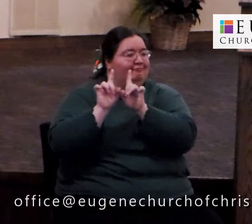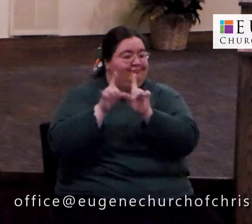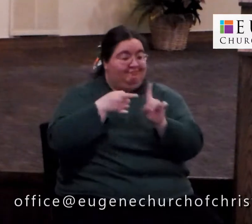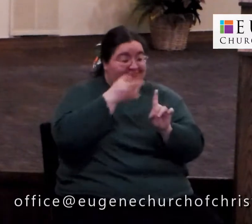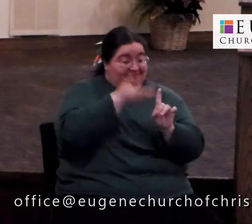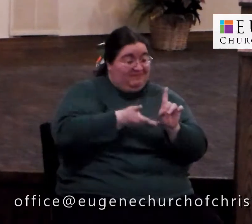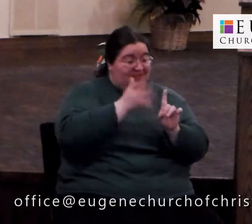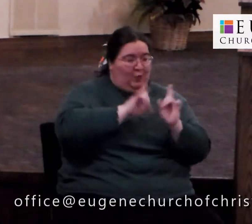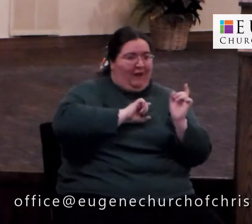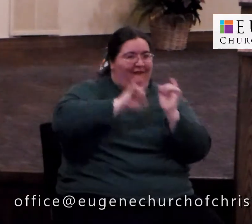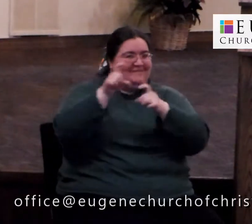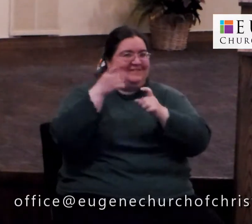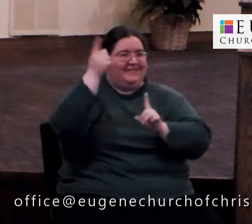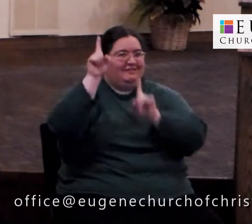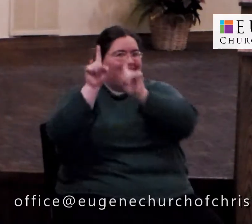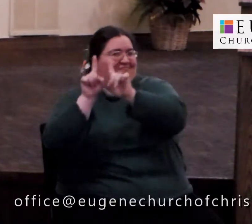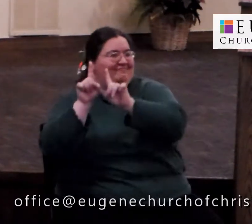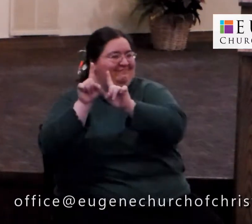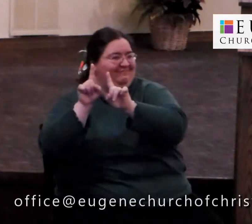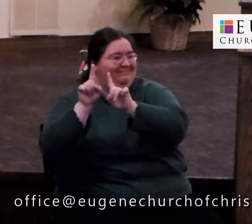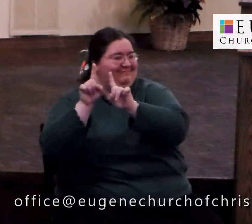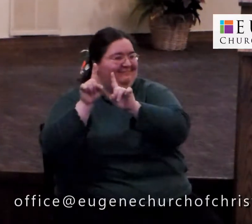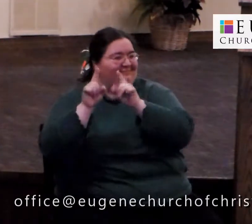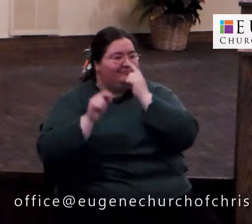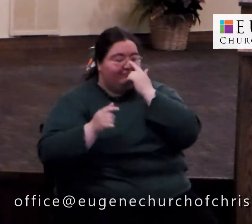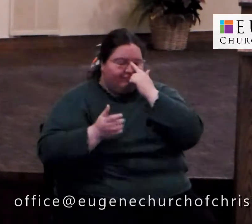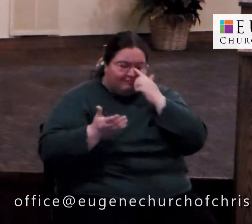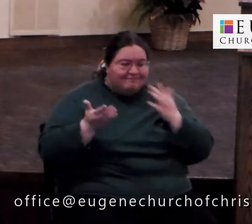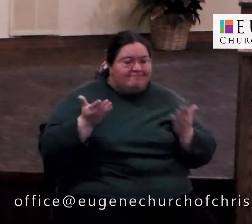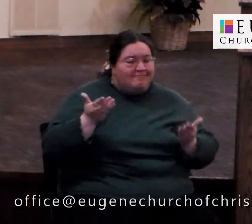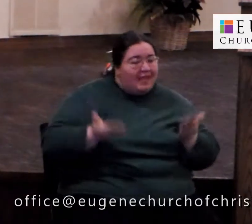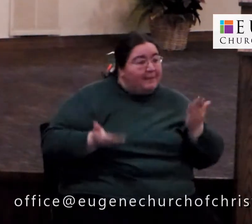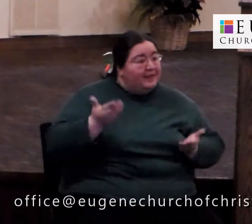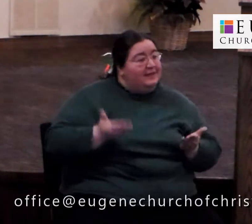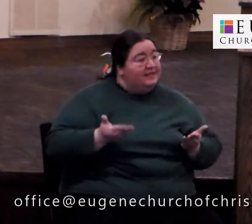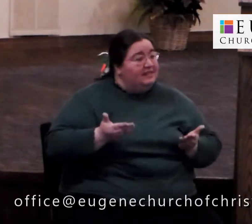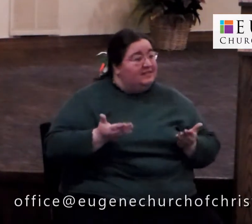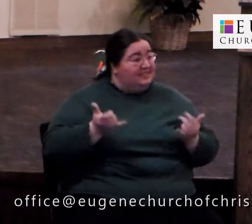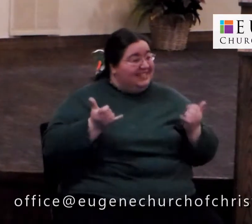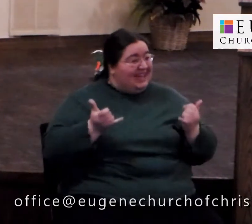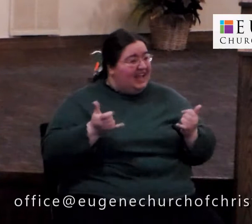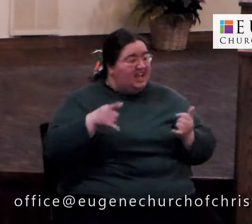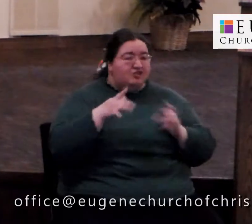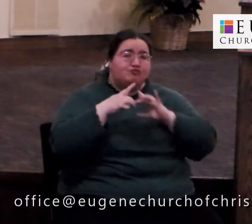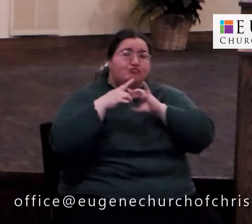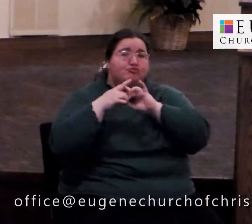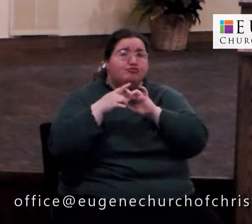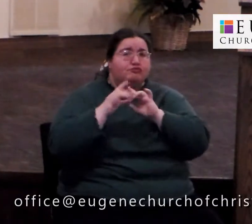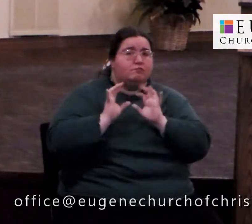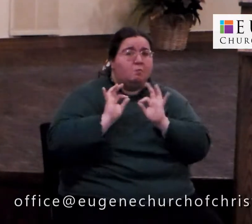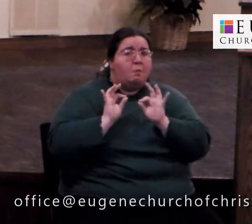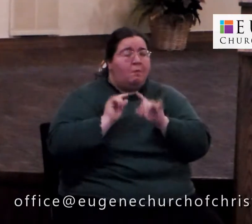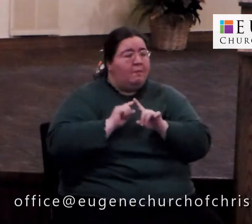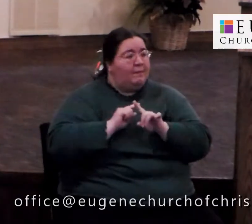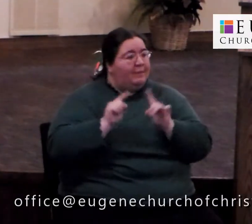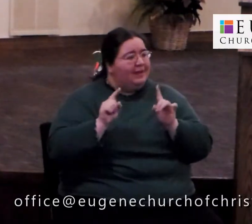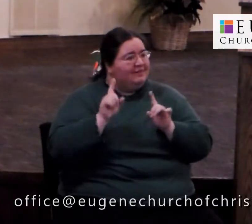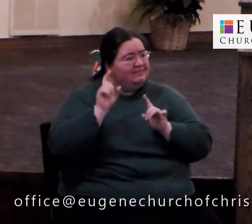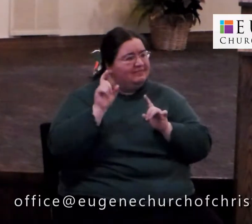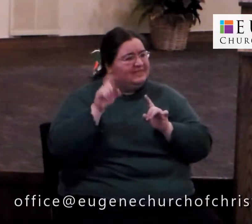a great day to change the way that you're walking, to bring your gift of you back to him, and to start walking that new life again. Or this